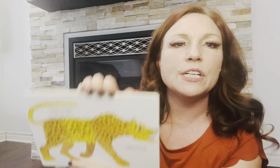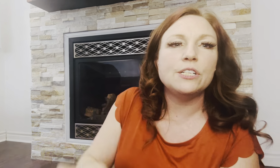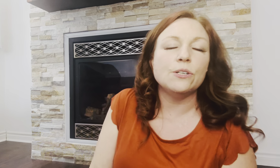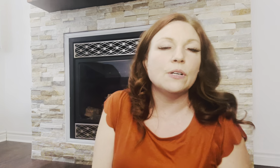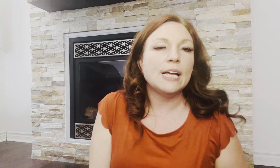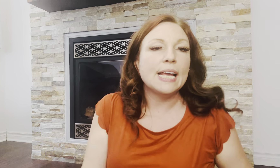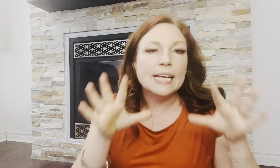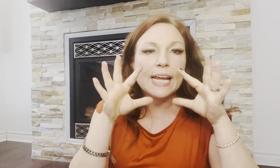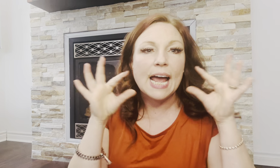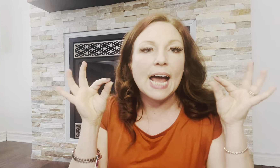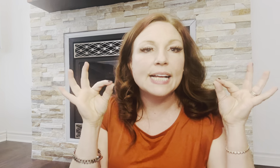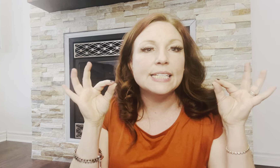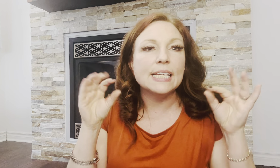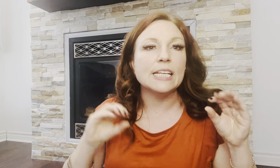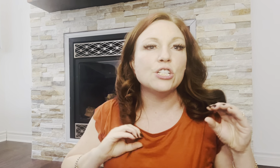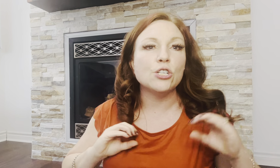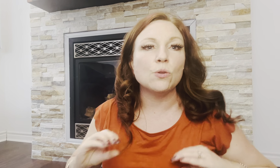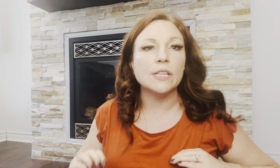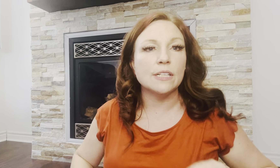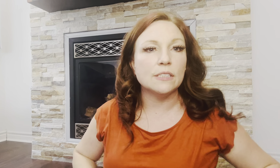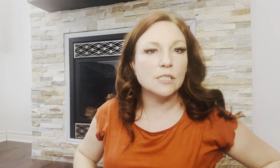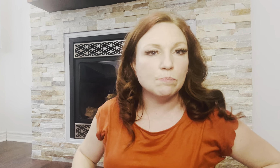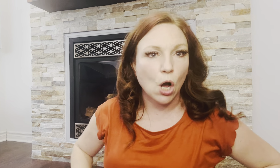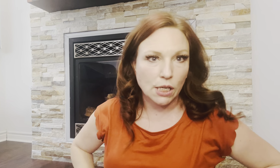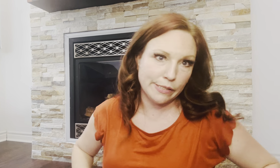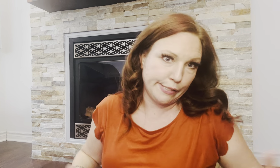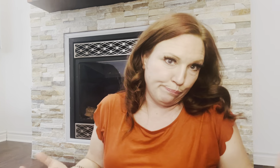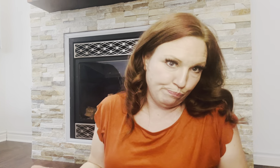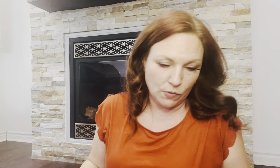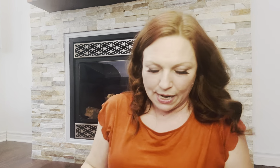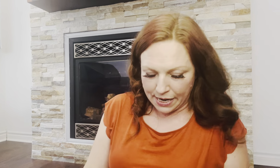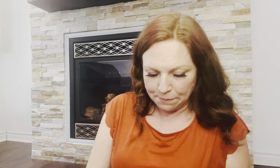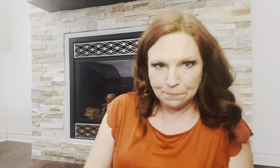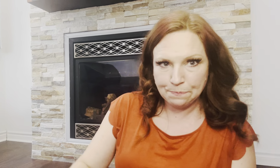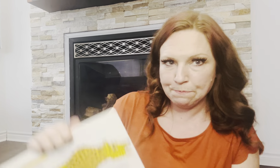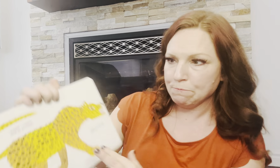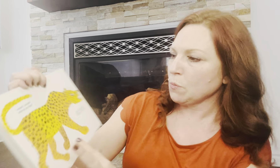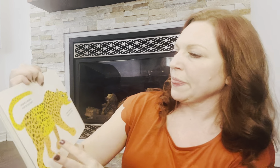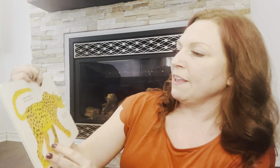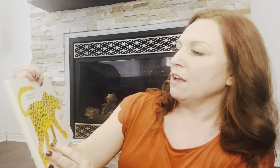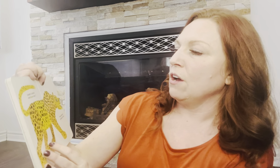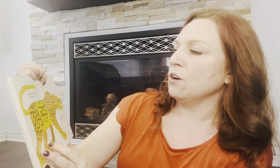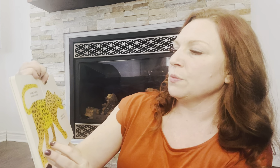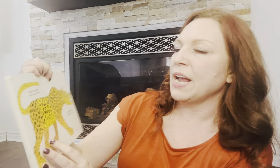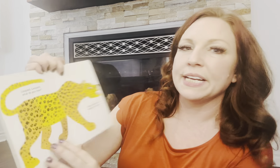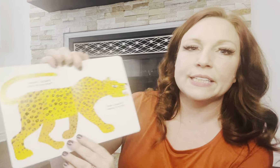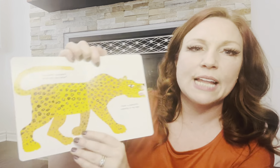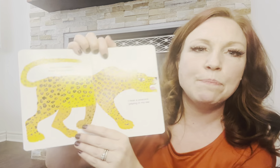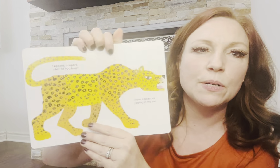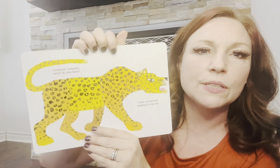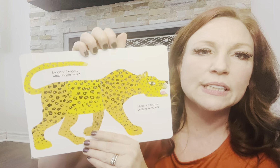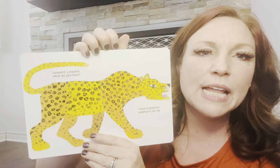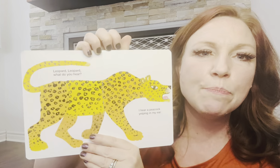do cat and then show the little spots, okay? All right, leopard.